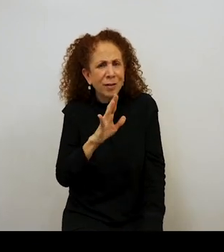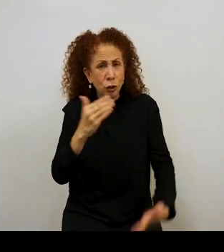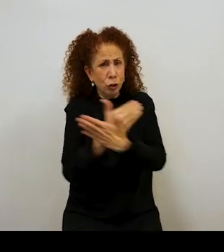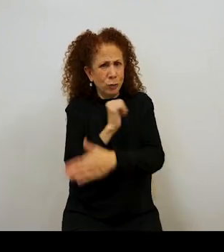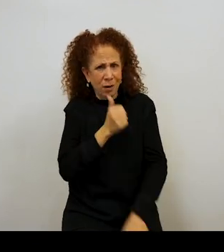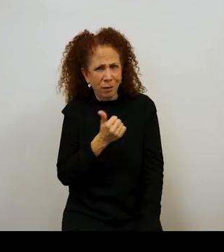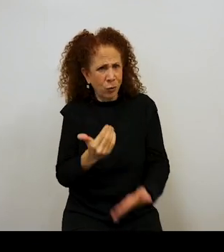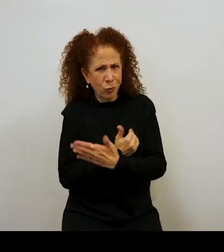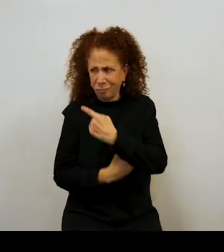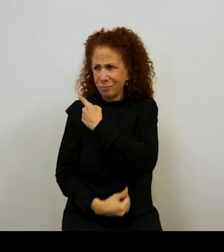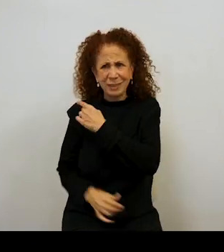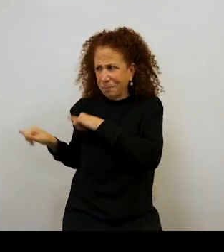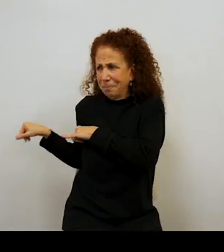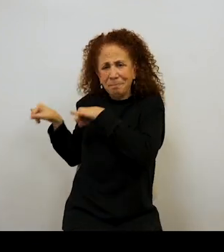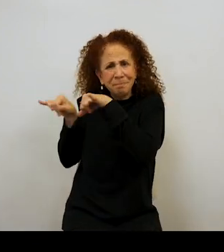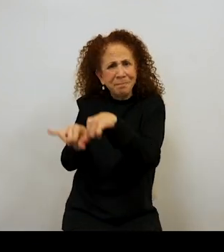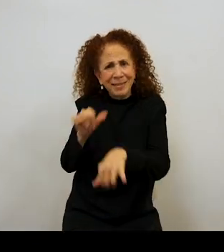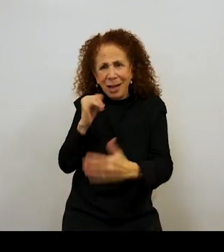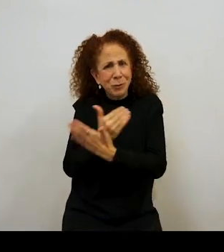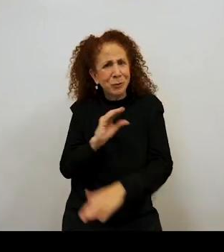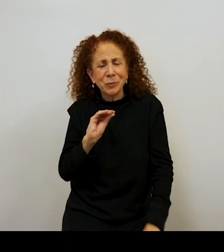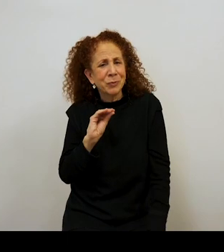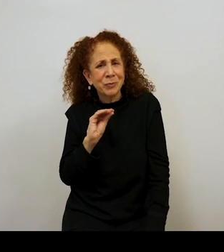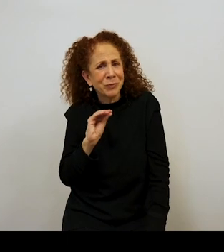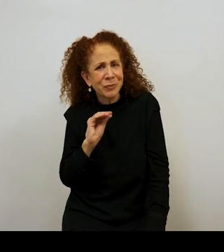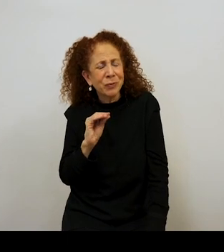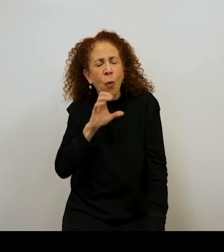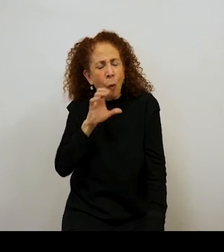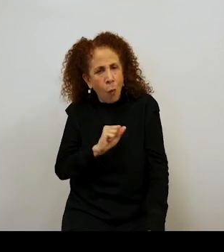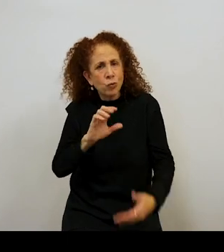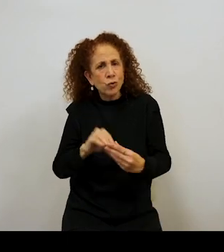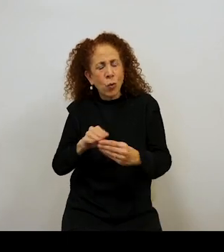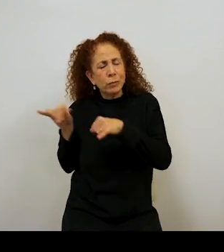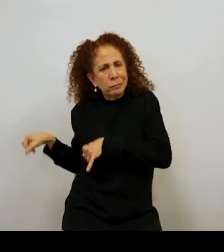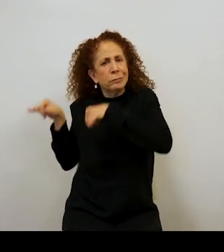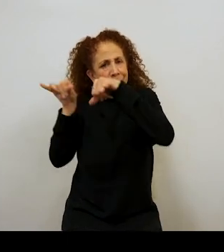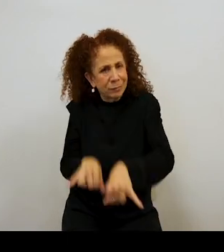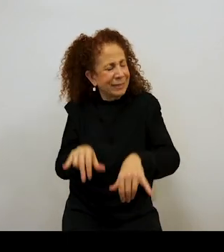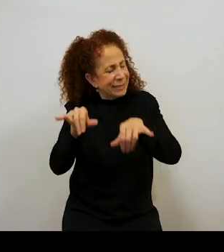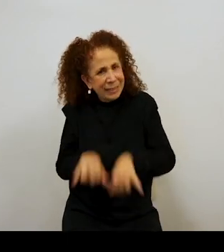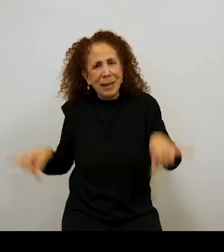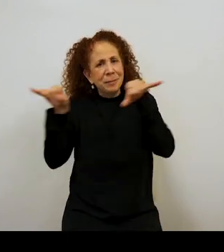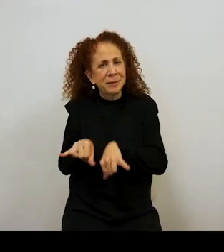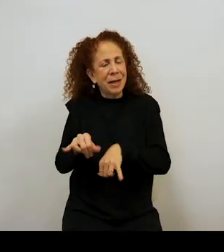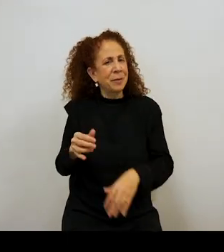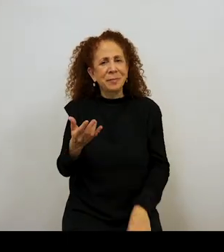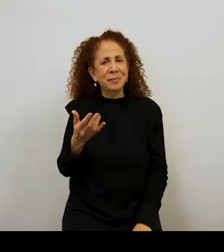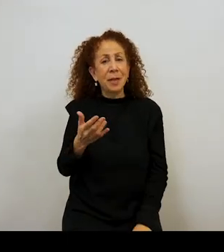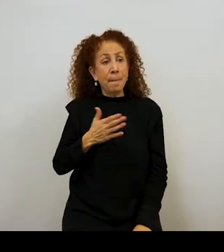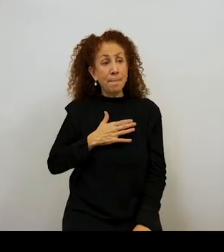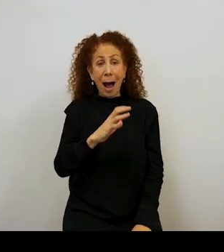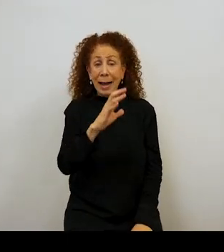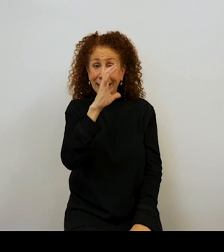nothing new here. There is nothing new. This is a very old story. They are always very old stories. And my interest